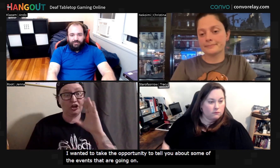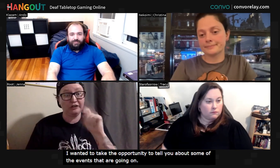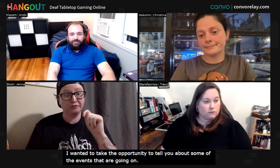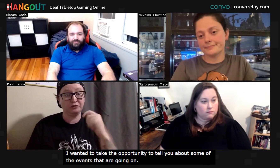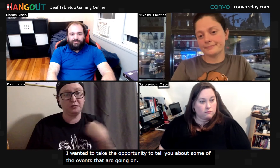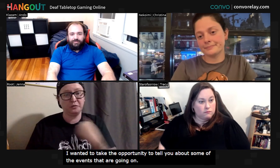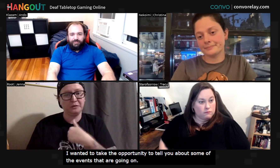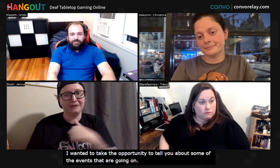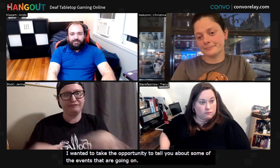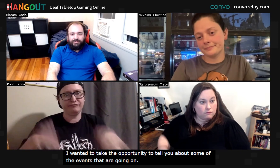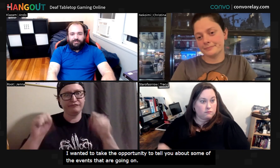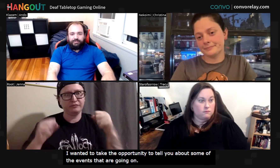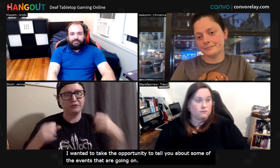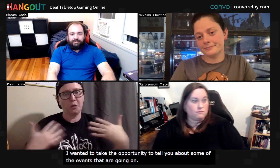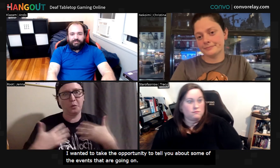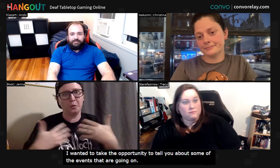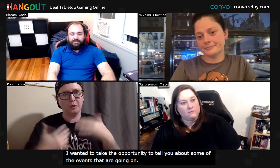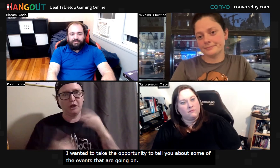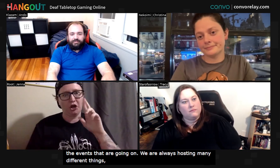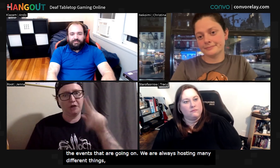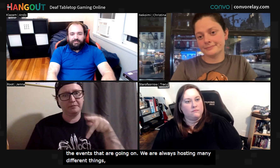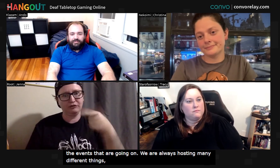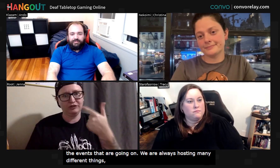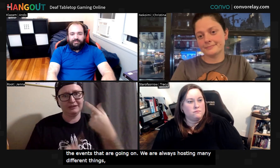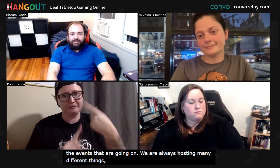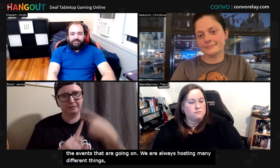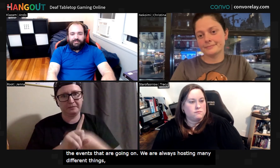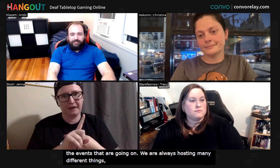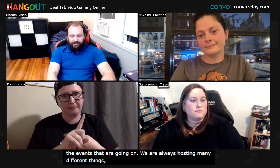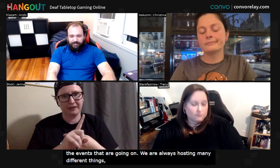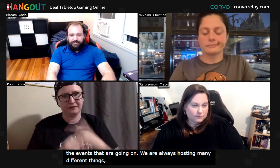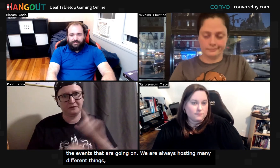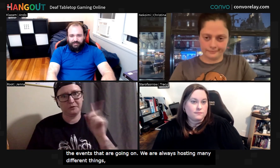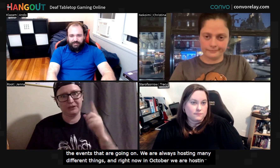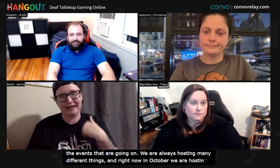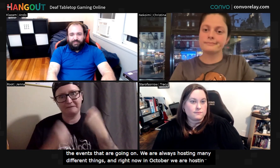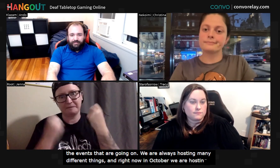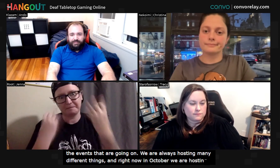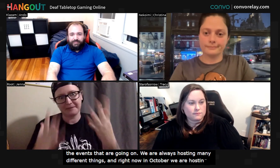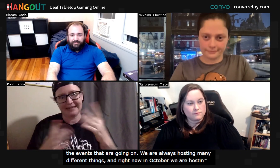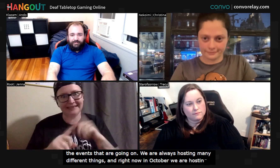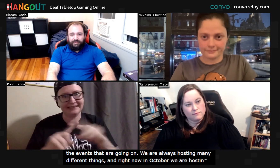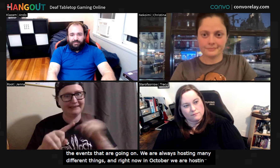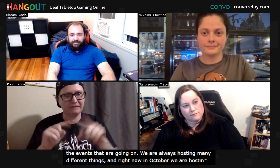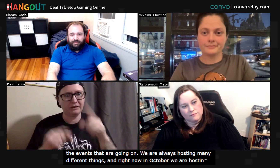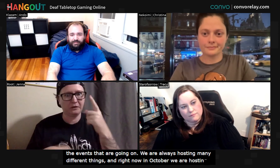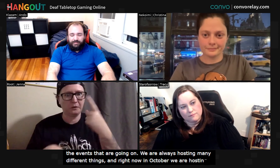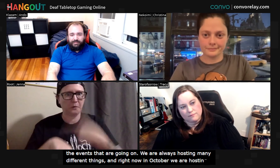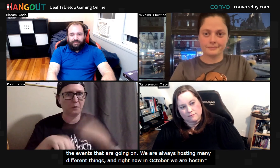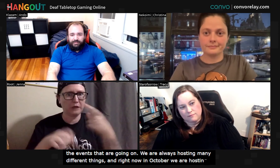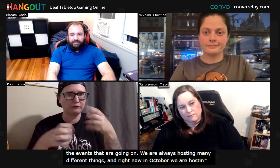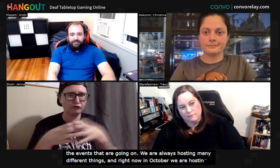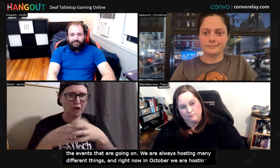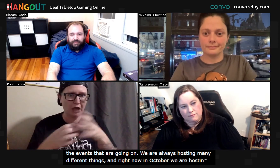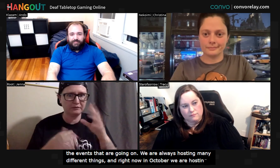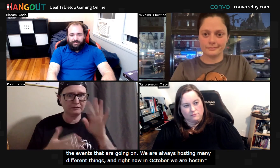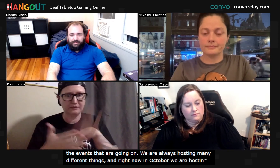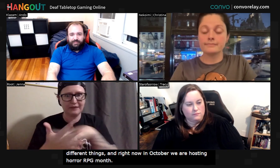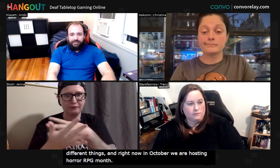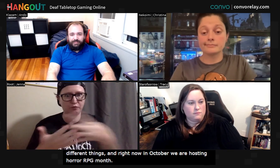right now in October we're hosting a horror RPG month, where we have many different one-time gatherings